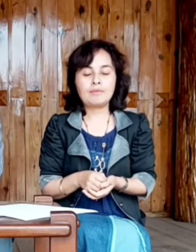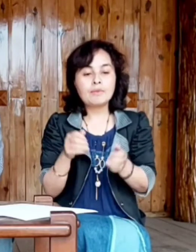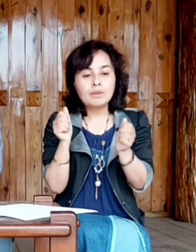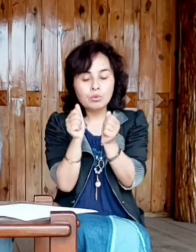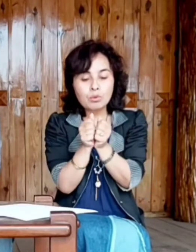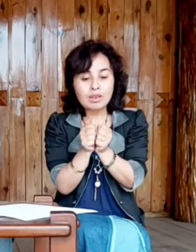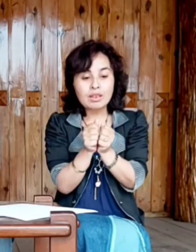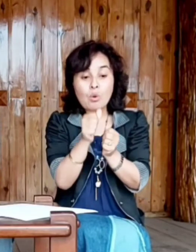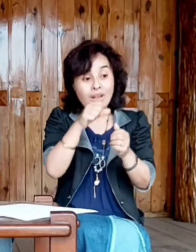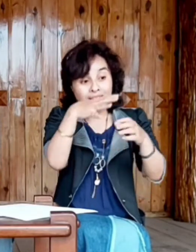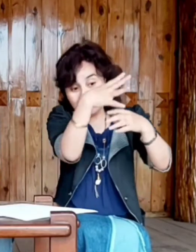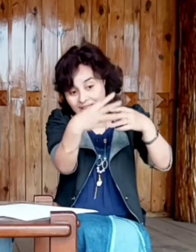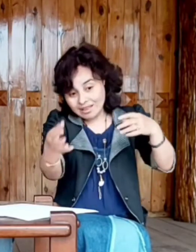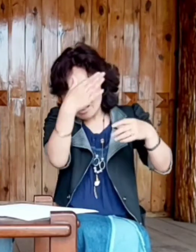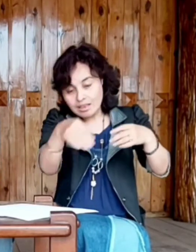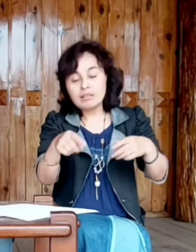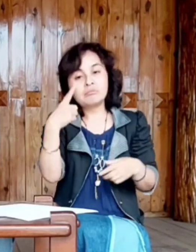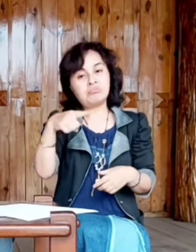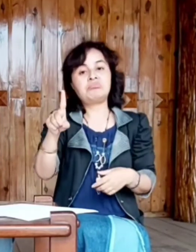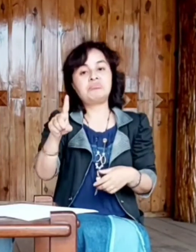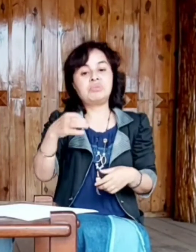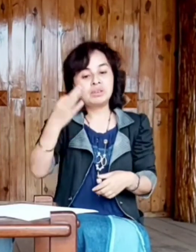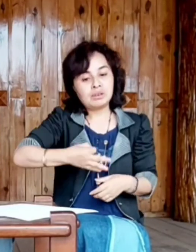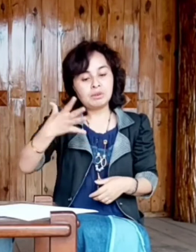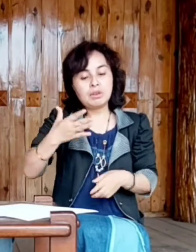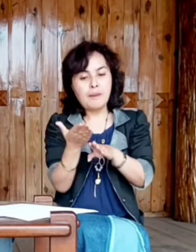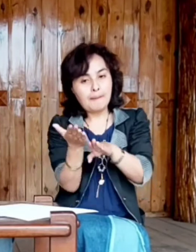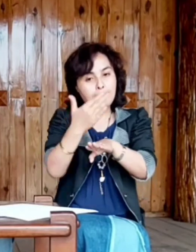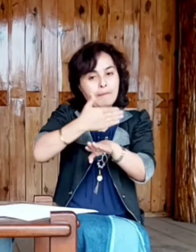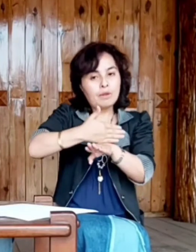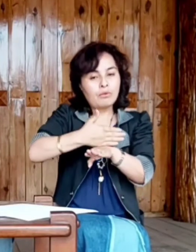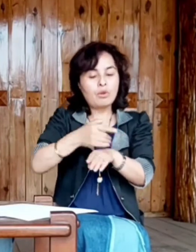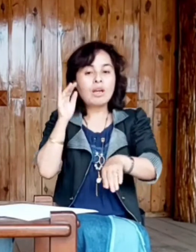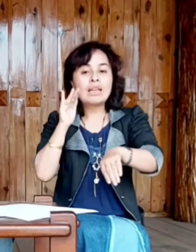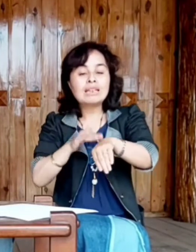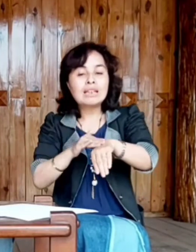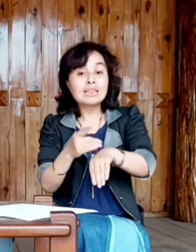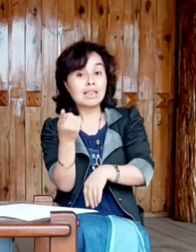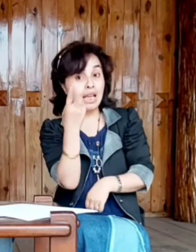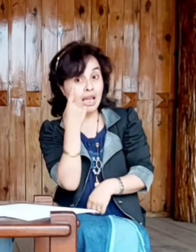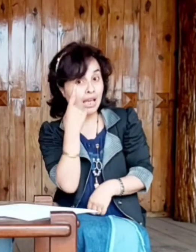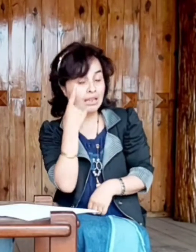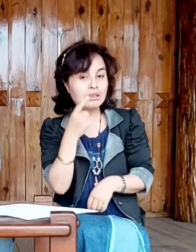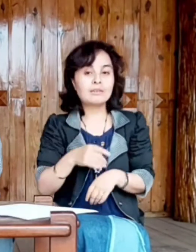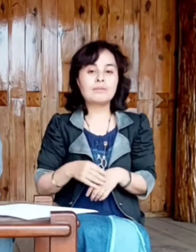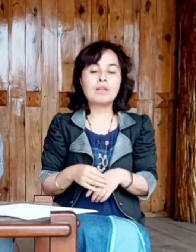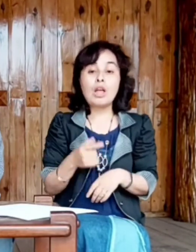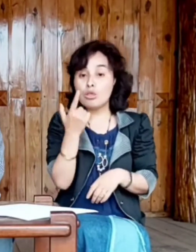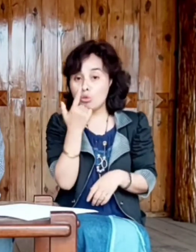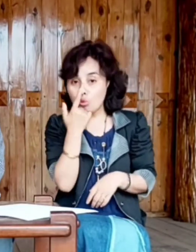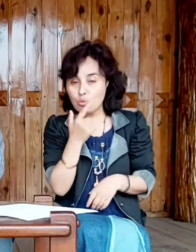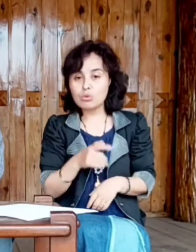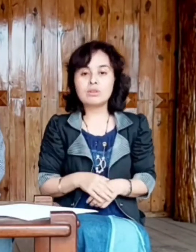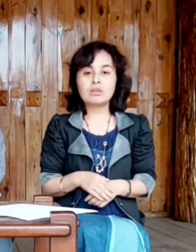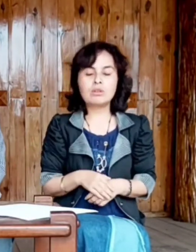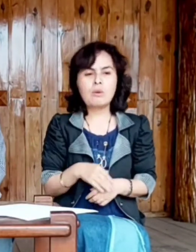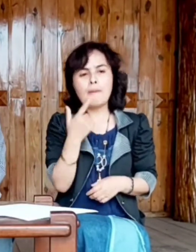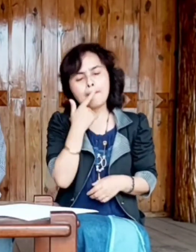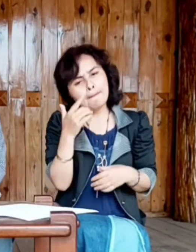with running water, especially before touching your eyes, nose